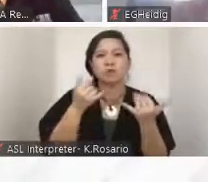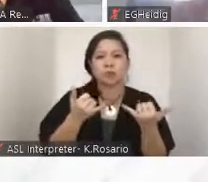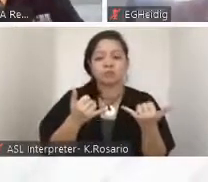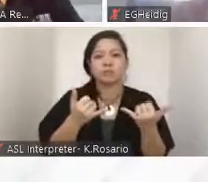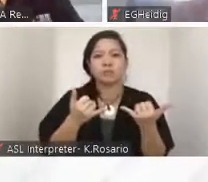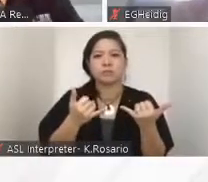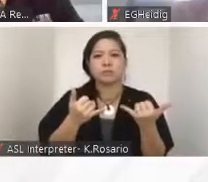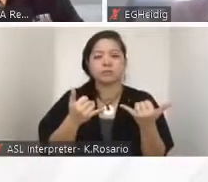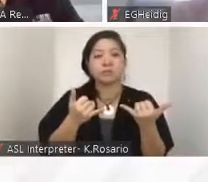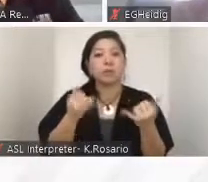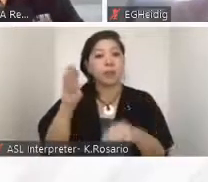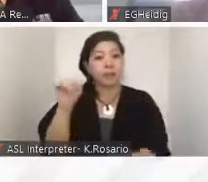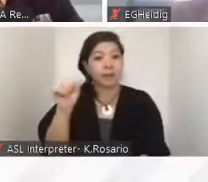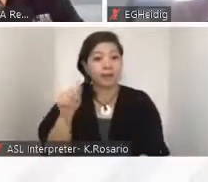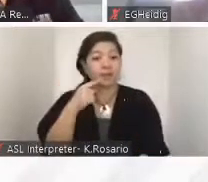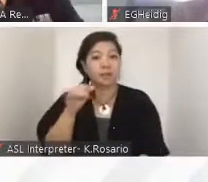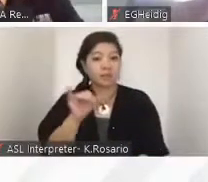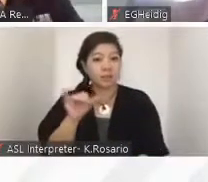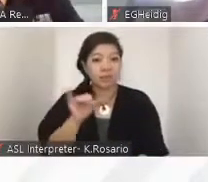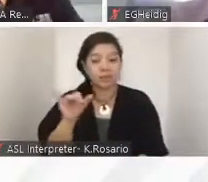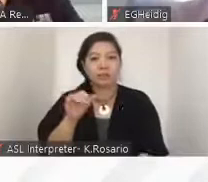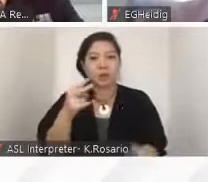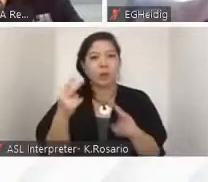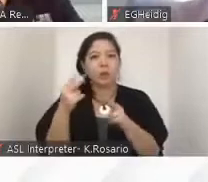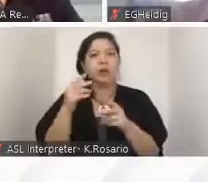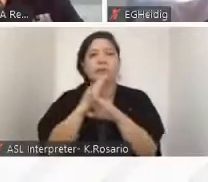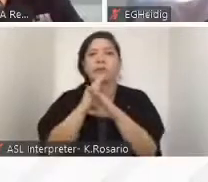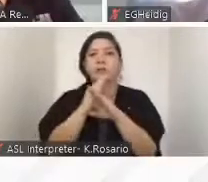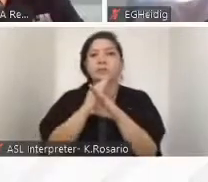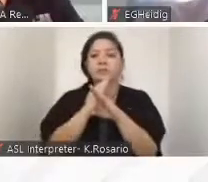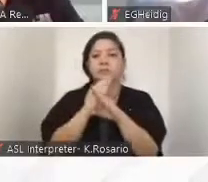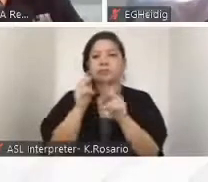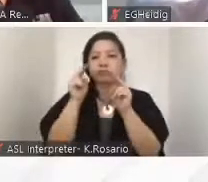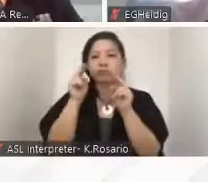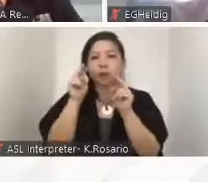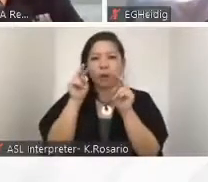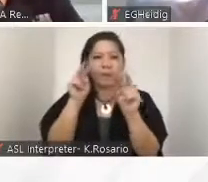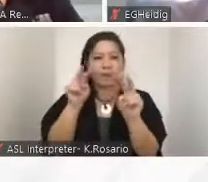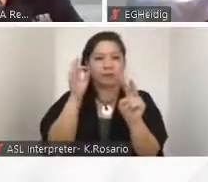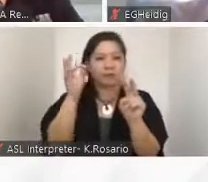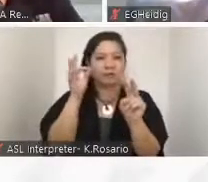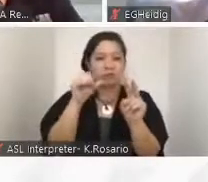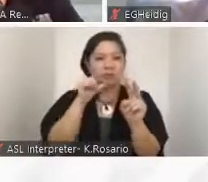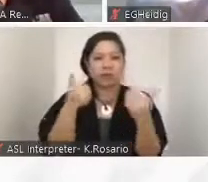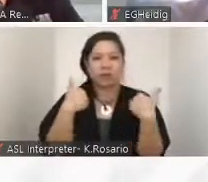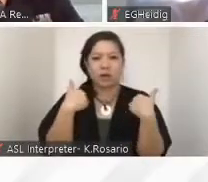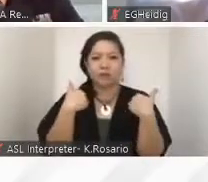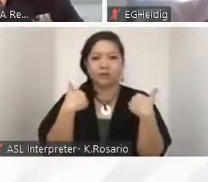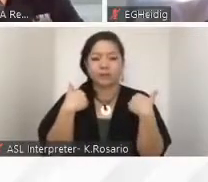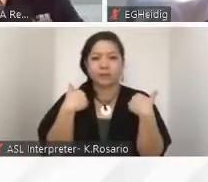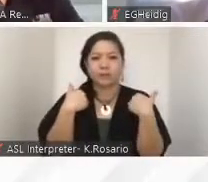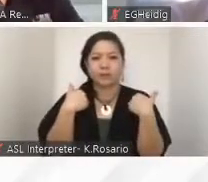FEMA's same model predicted that COVID hospitalization would peak at 3,000 in